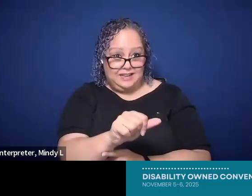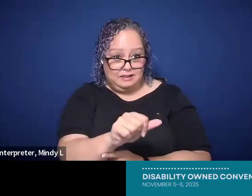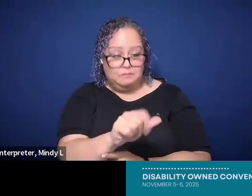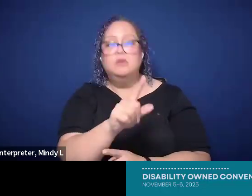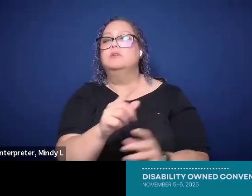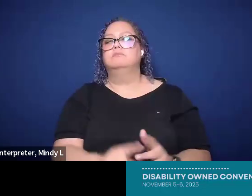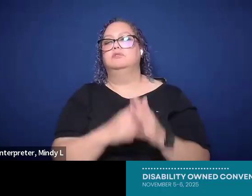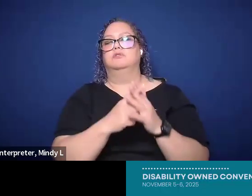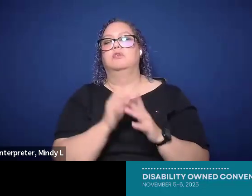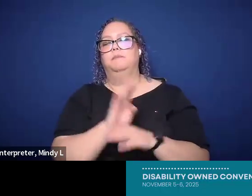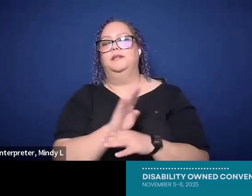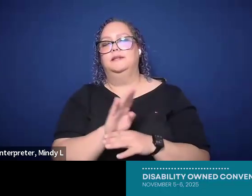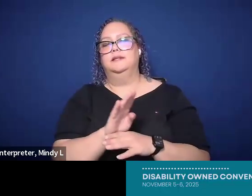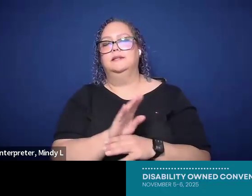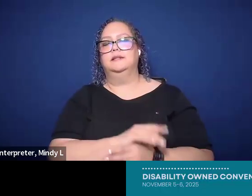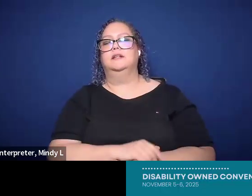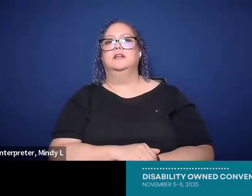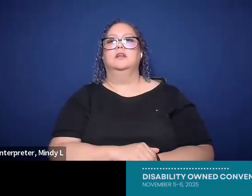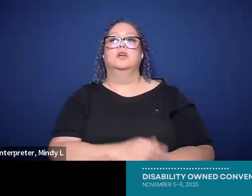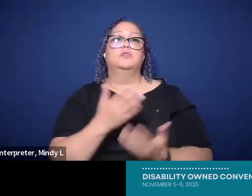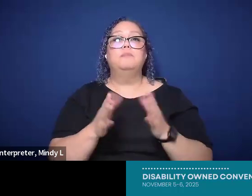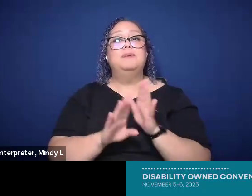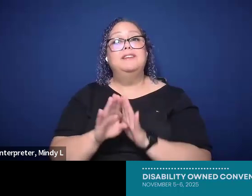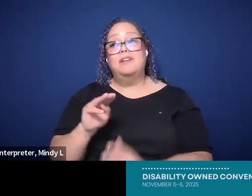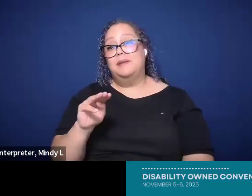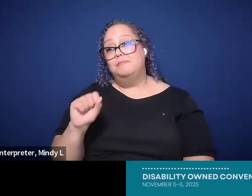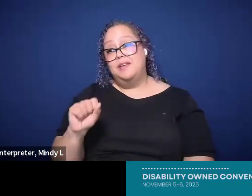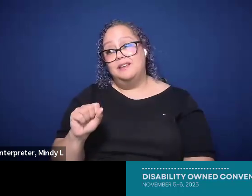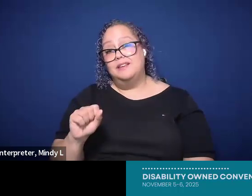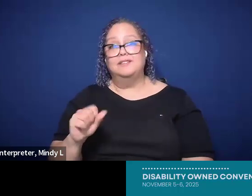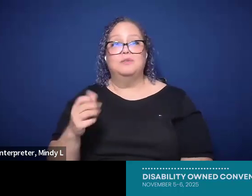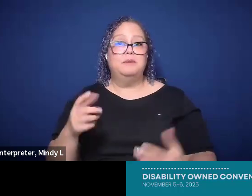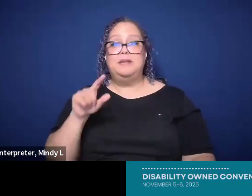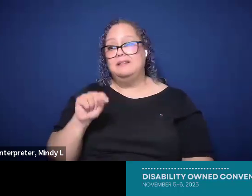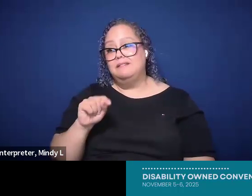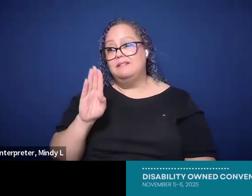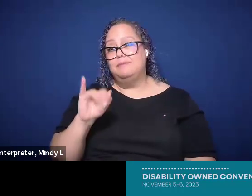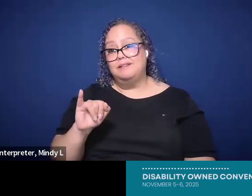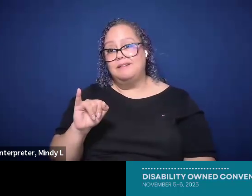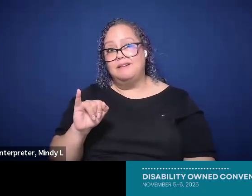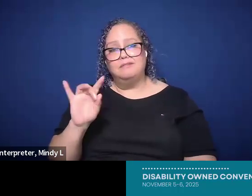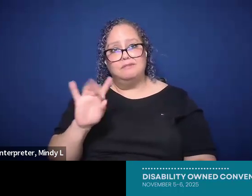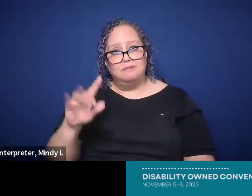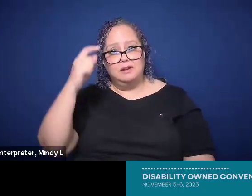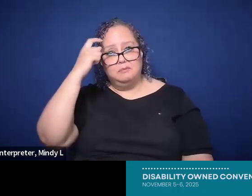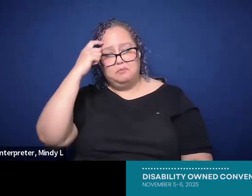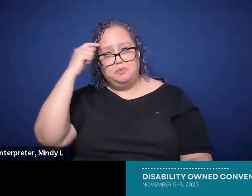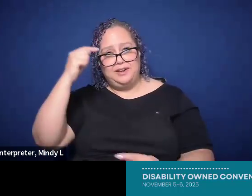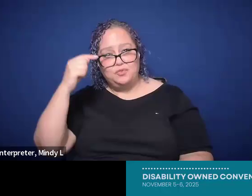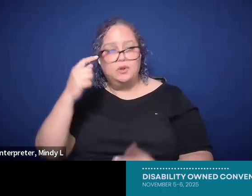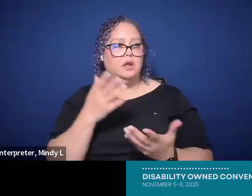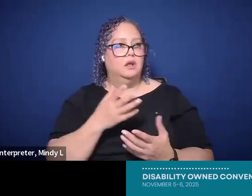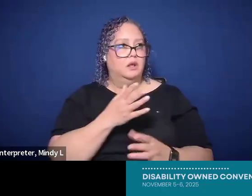And so we have folks who developed MS or had a traumatic brain injury and can no longer work in their